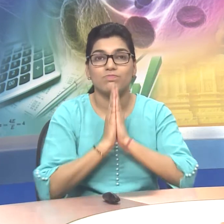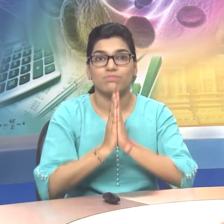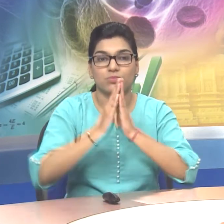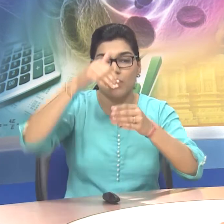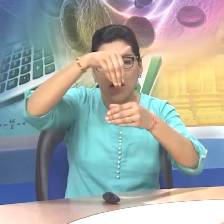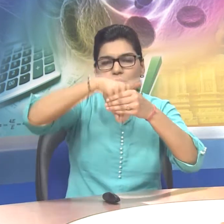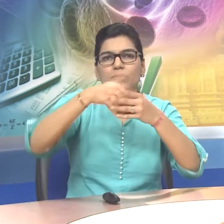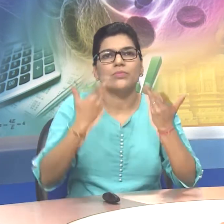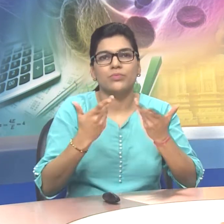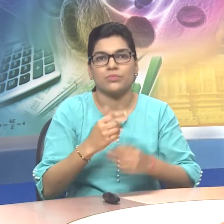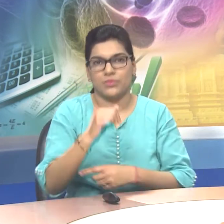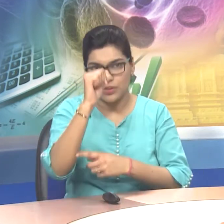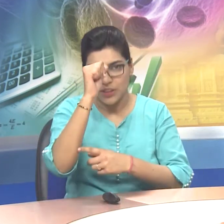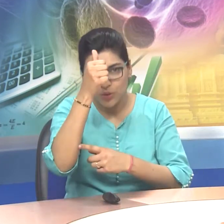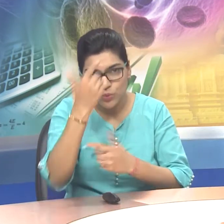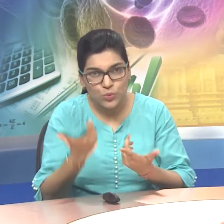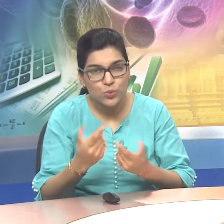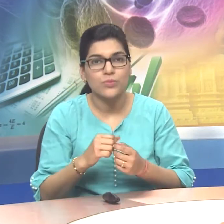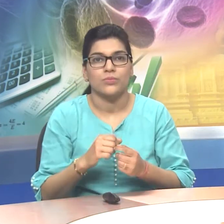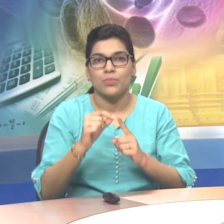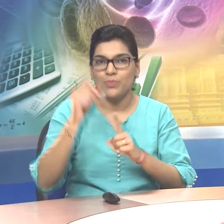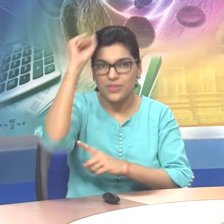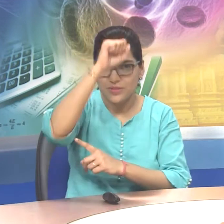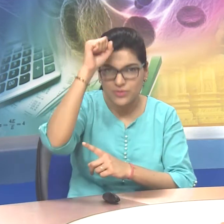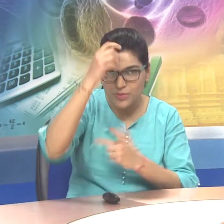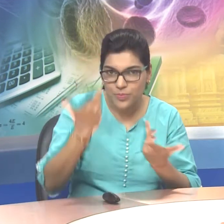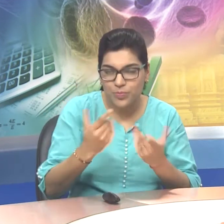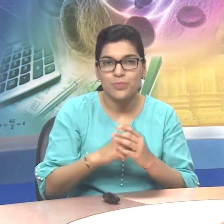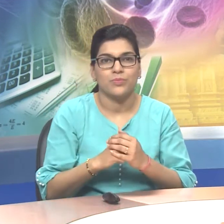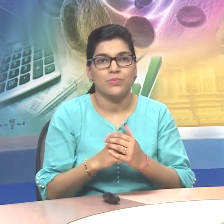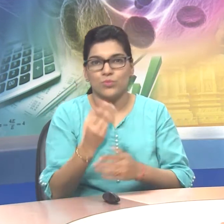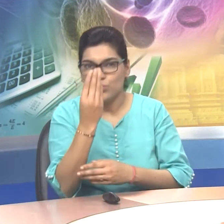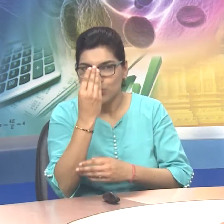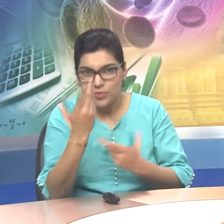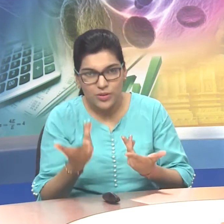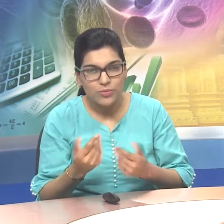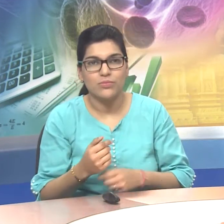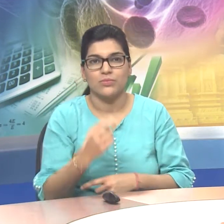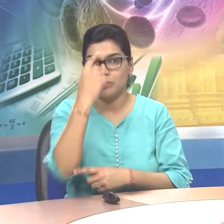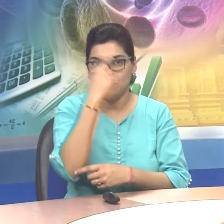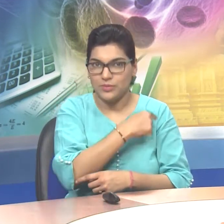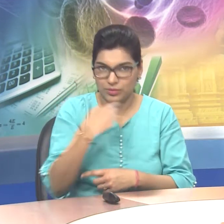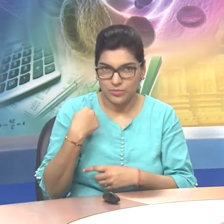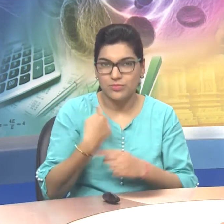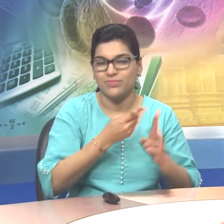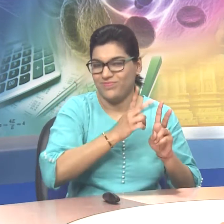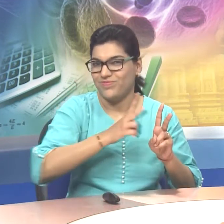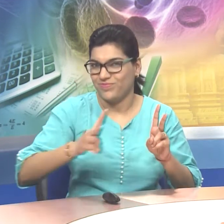religion, caste and language. The religion means is like different